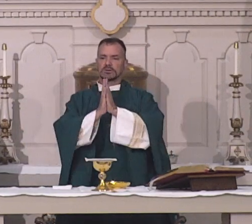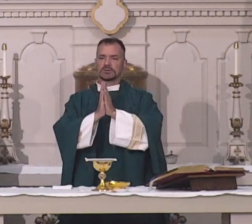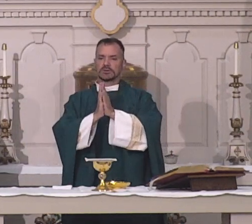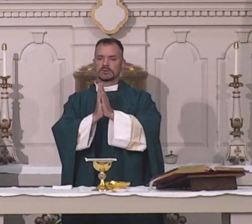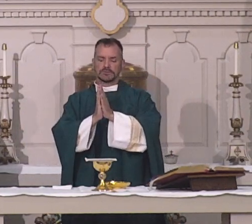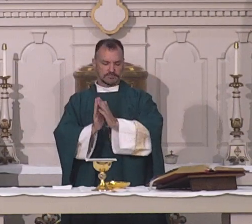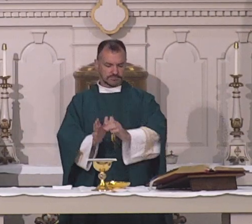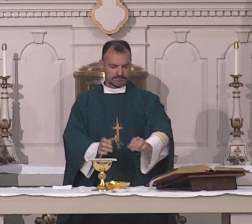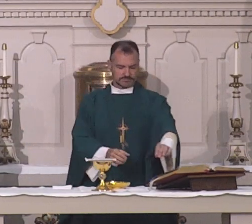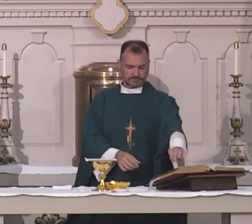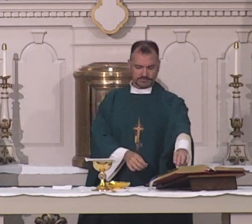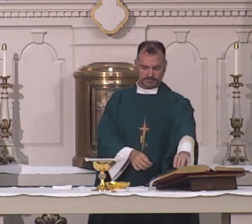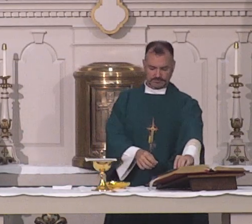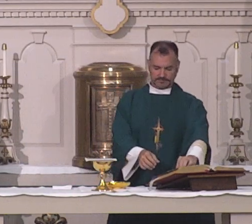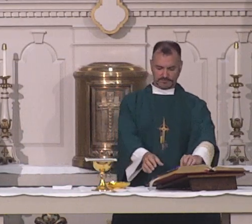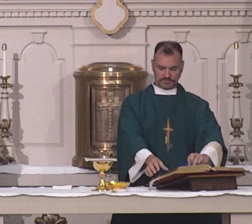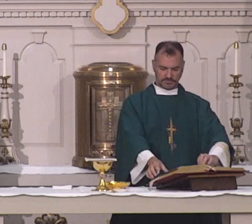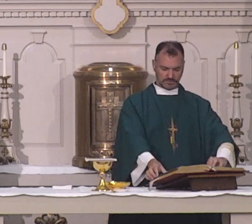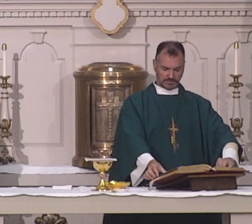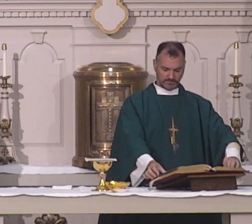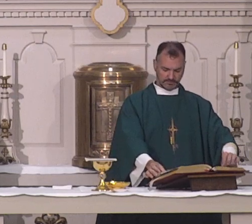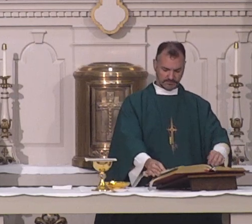Lord. Amen.